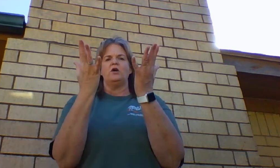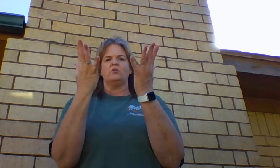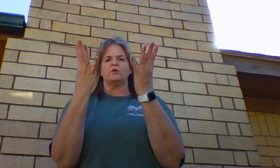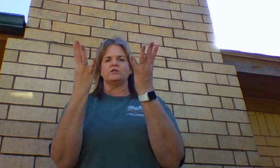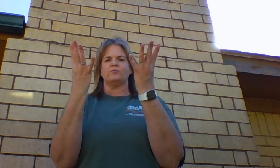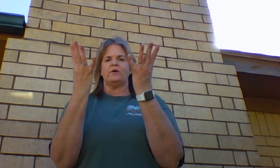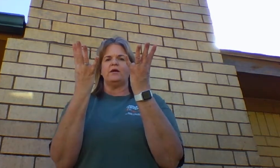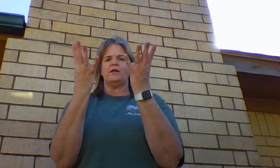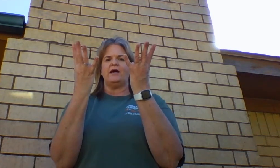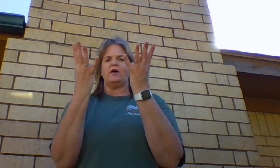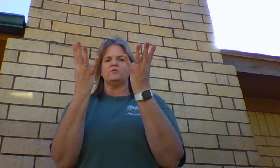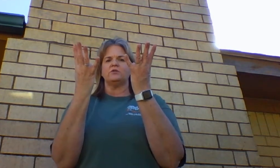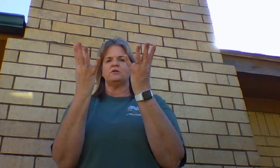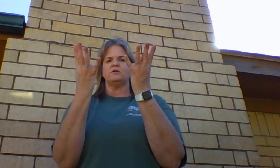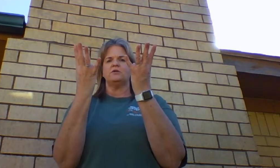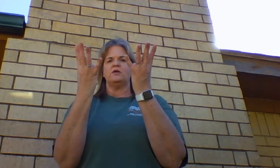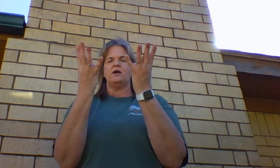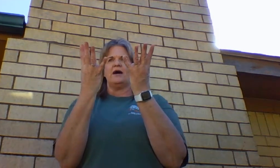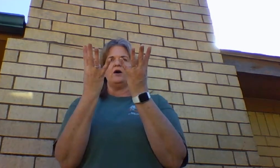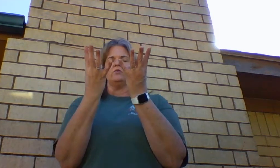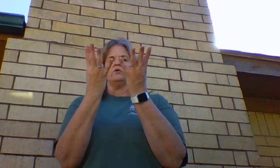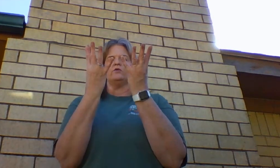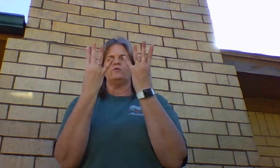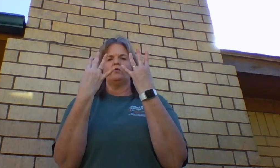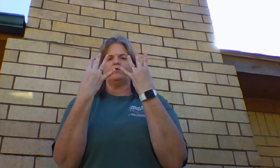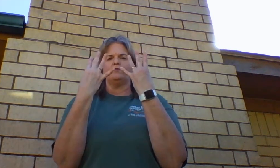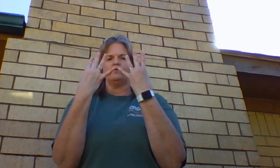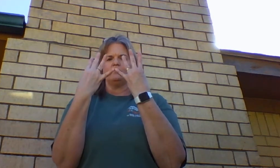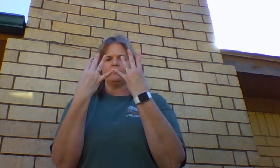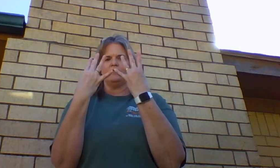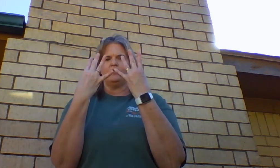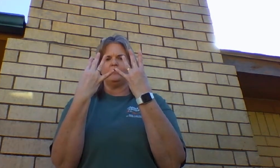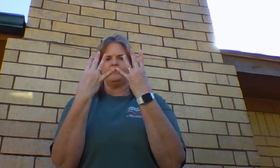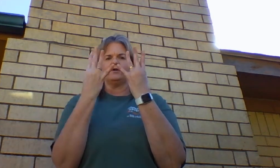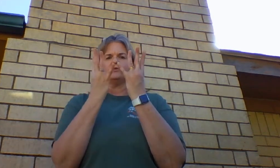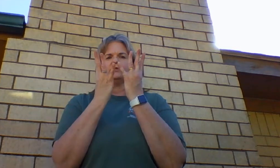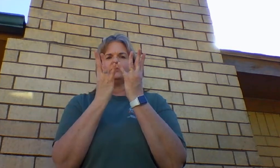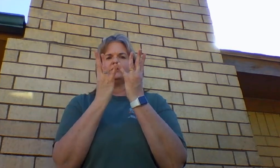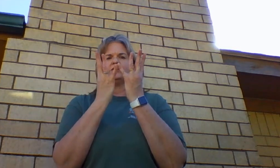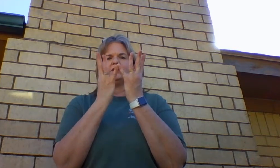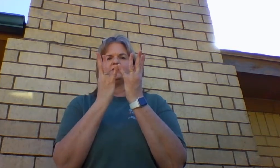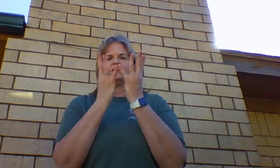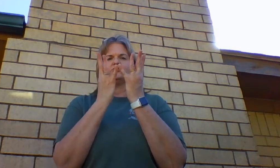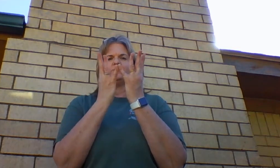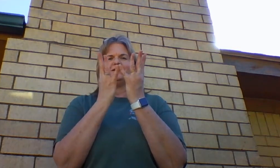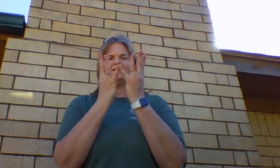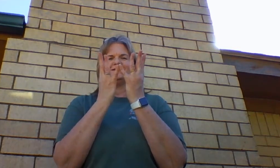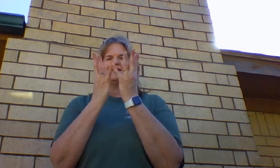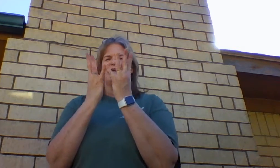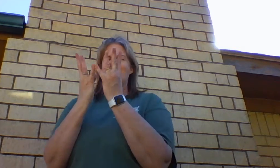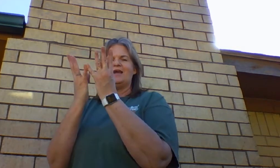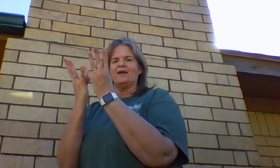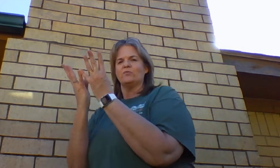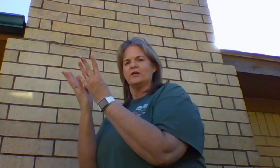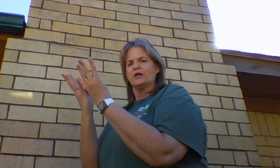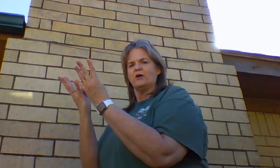to spread out our got 4 fingers up on each hand, touch your pinkies, and we're going to come around